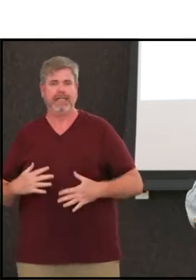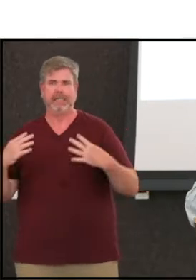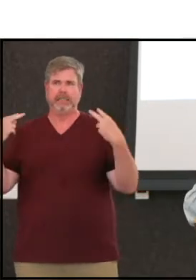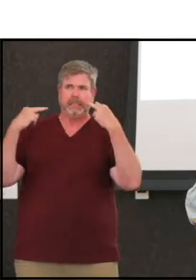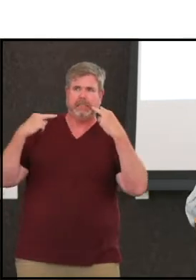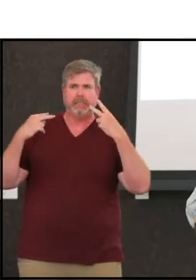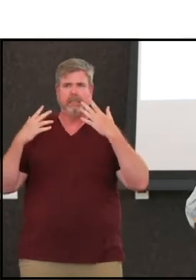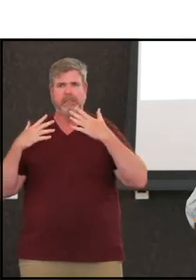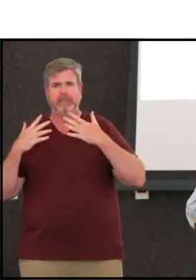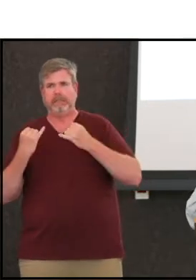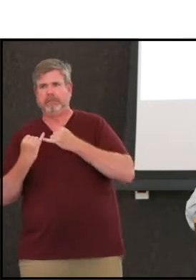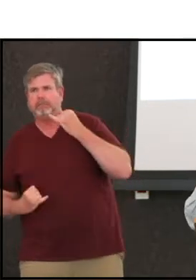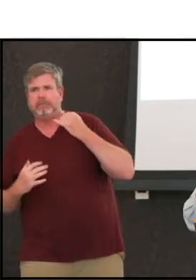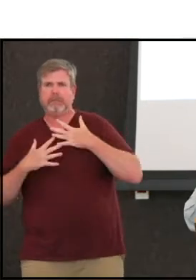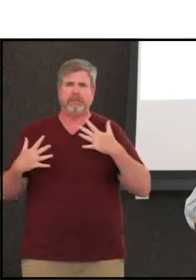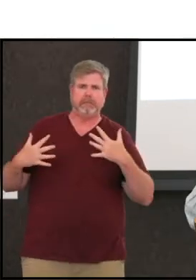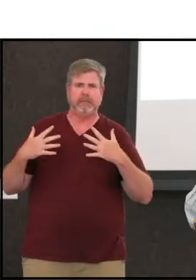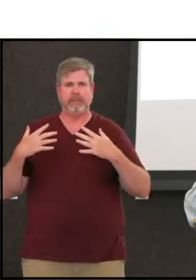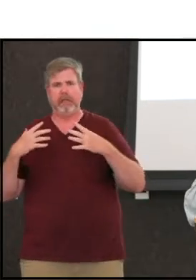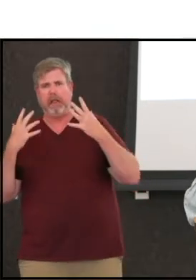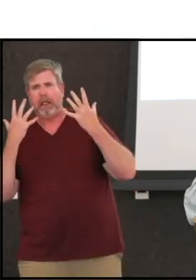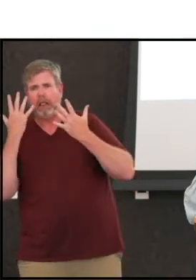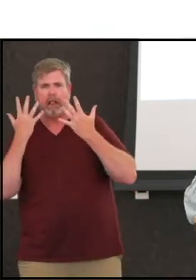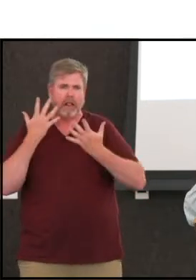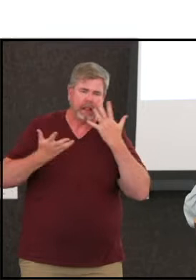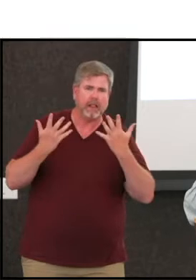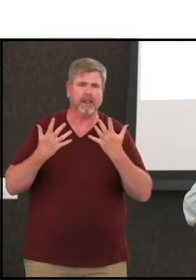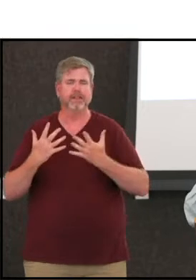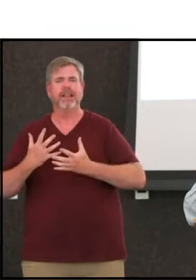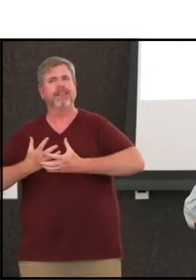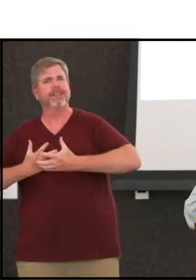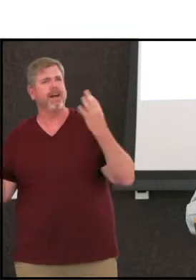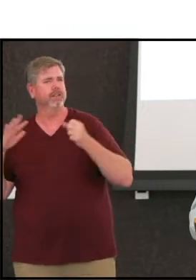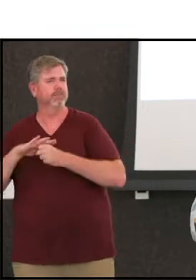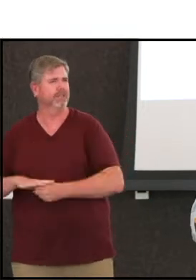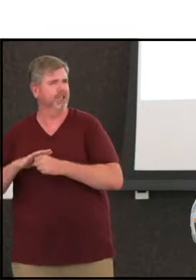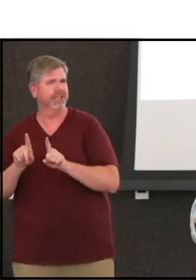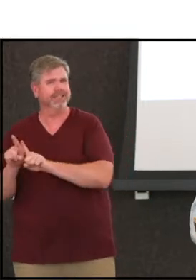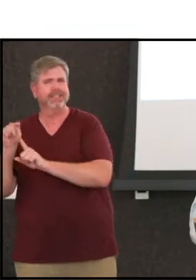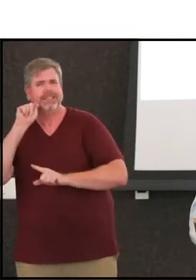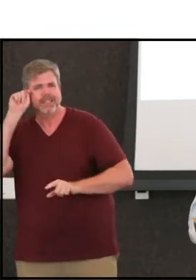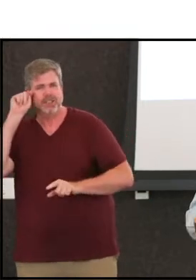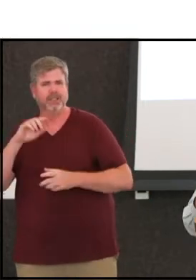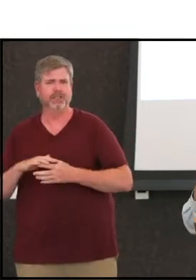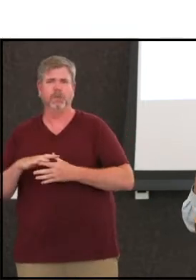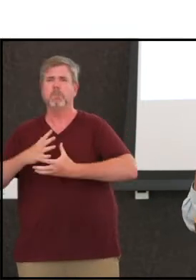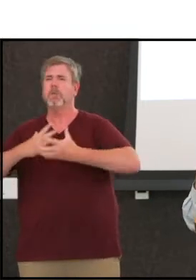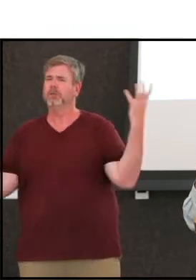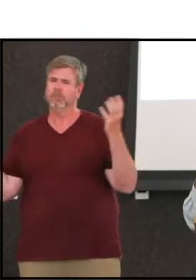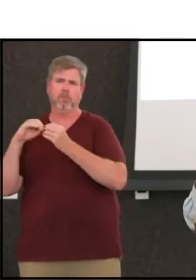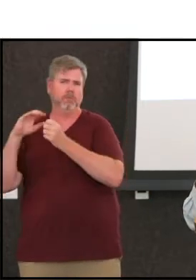There's a lot of pressure on them. And that adds more pressure. So when